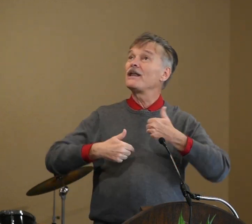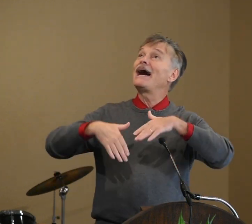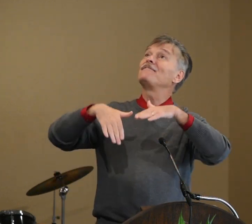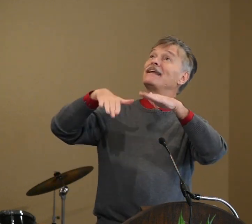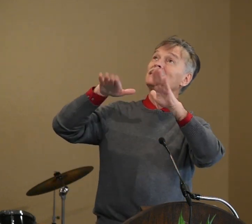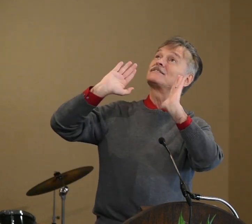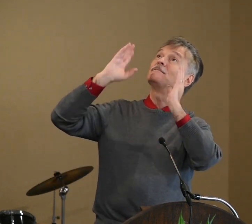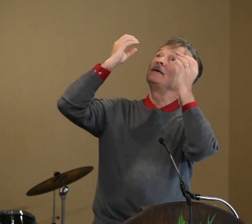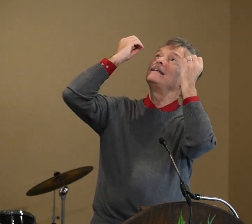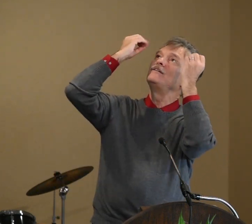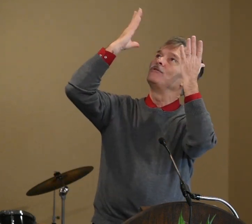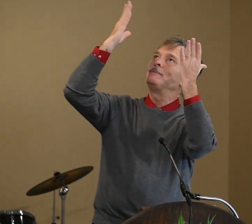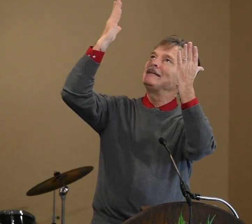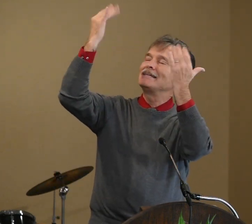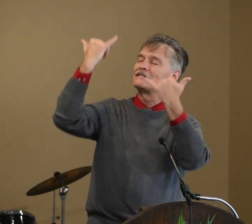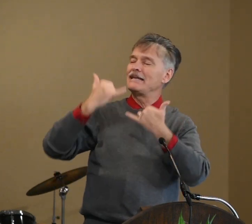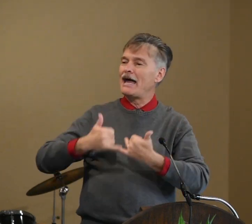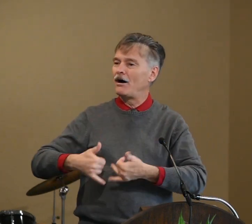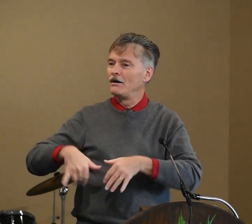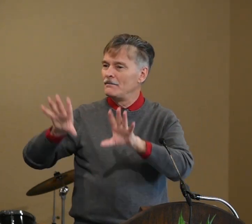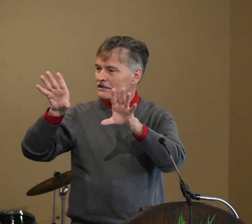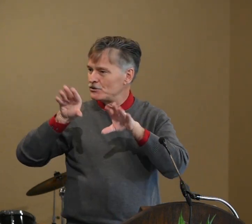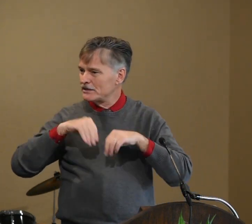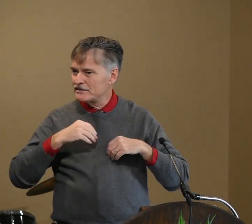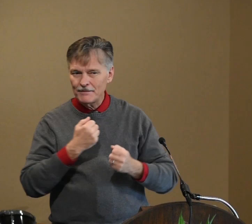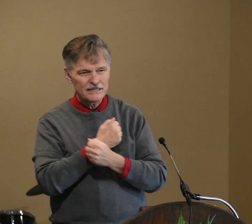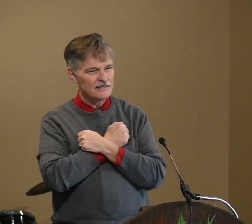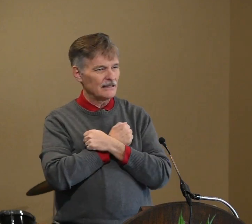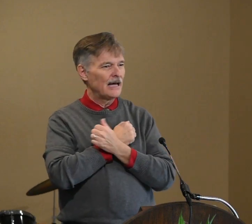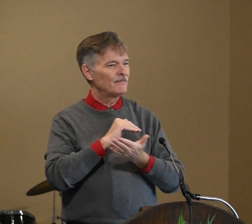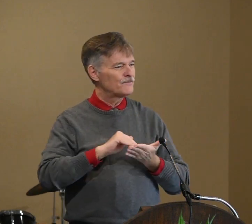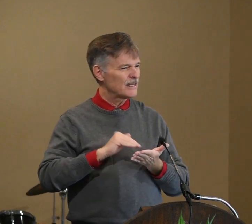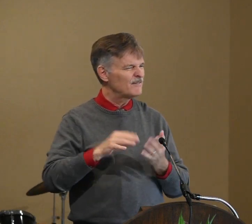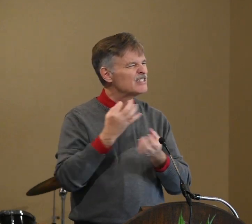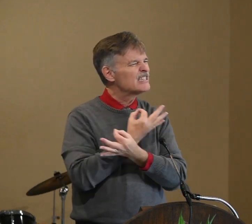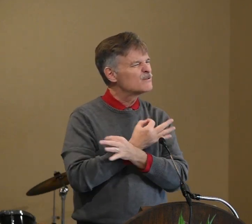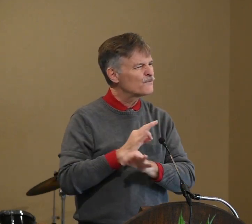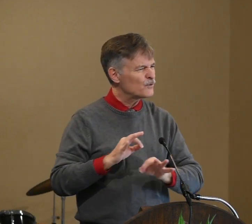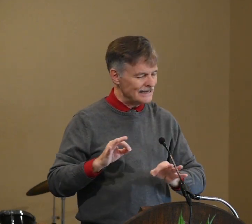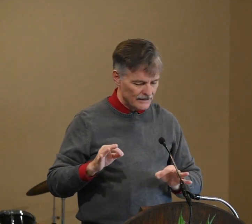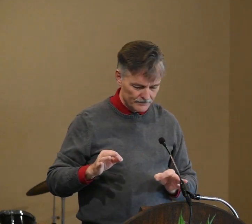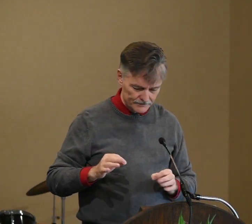life that is submitted in obedience now, but to accept his love and forgiveness, his freedom.